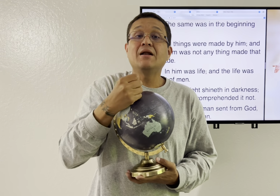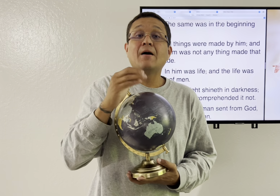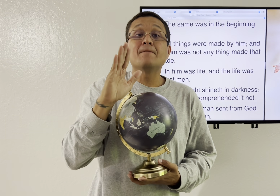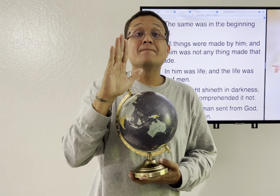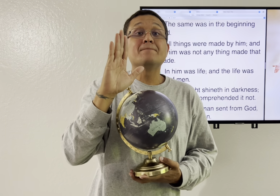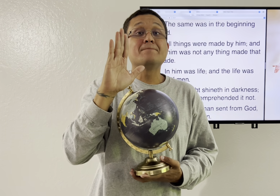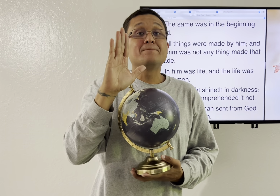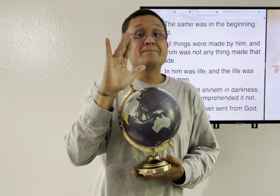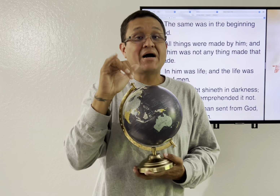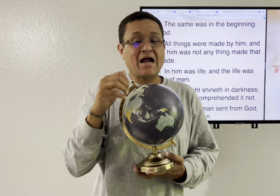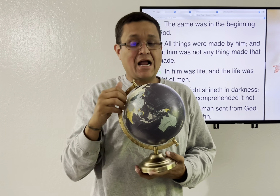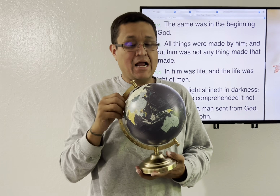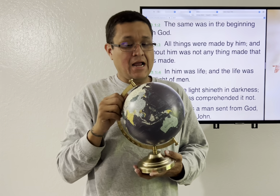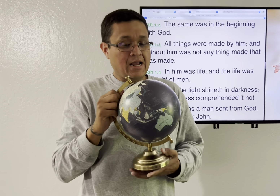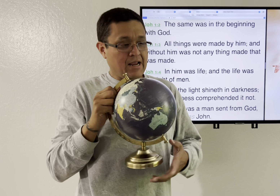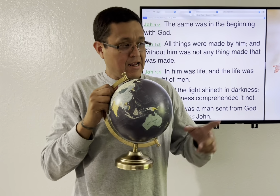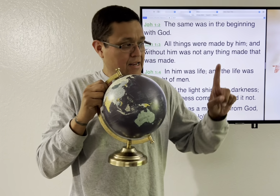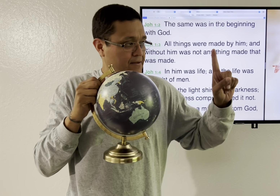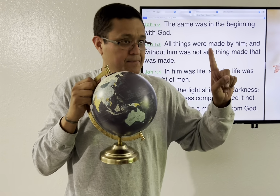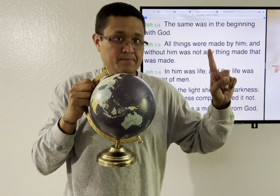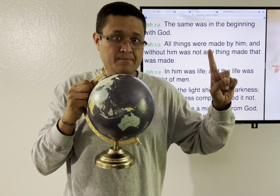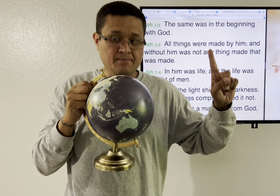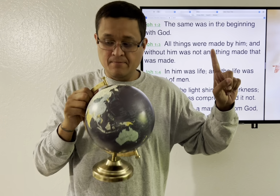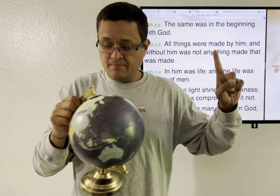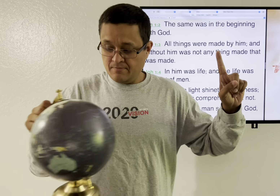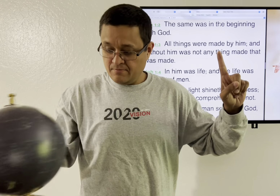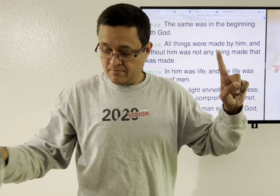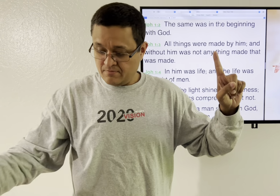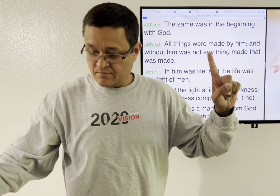all the earth and the universe was made by